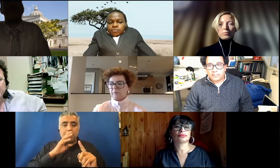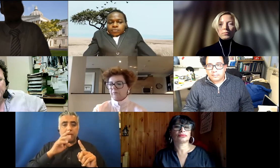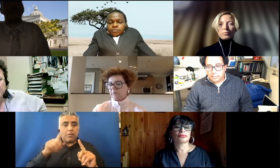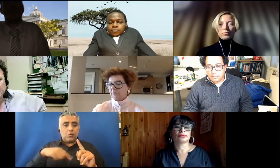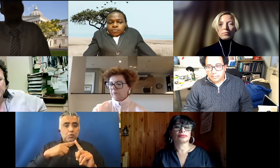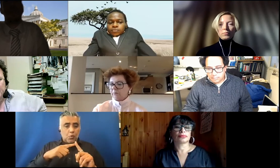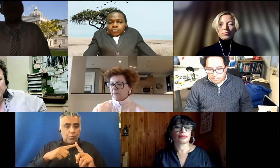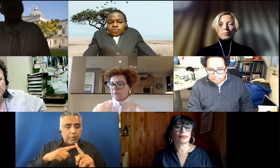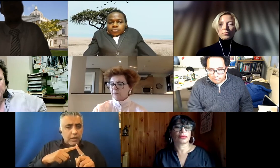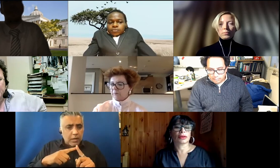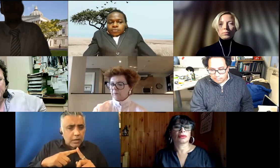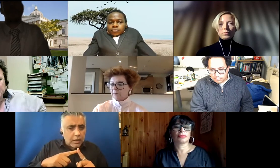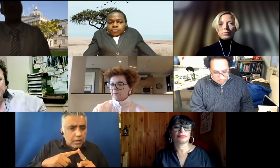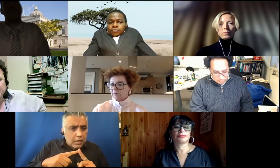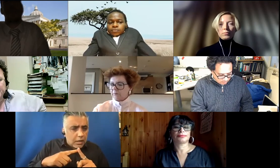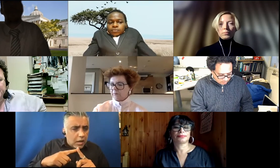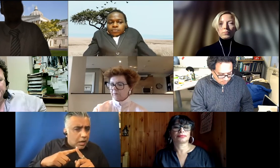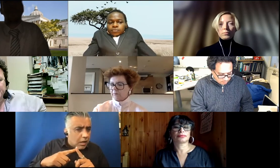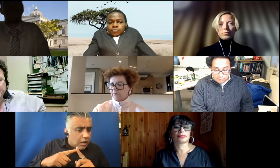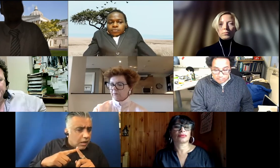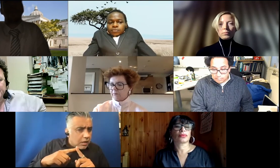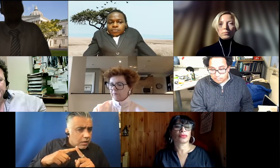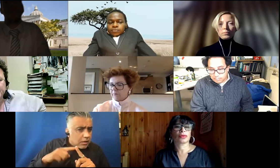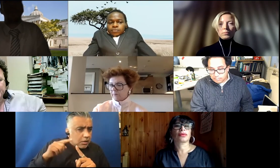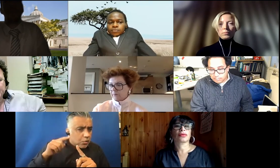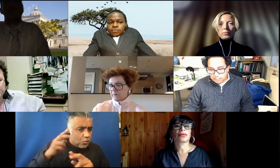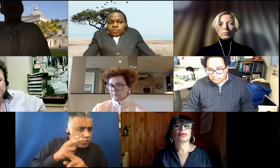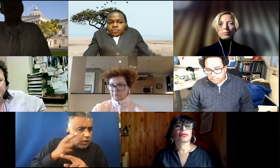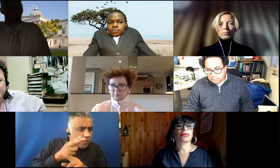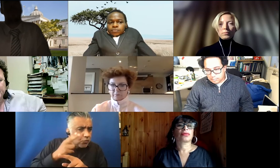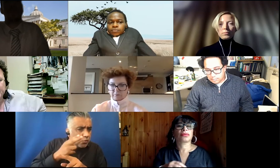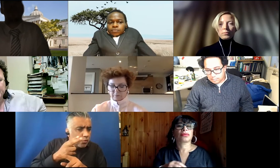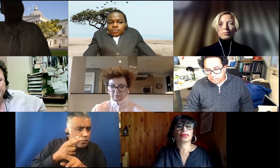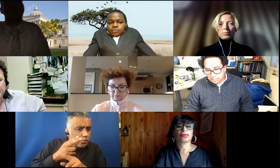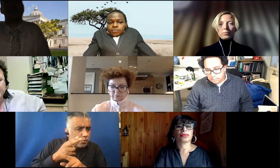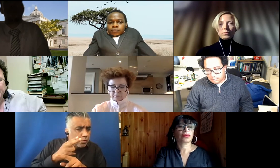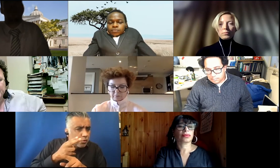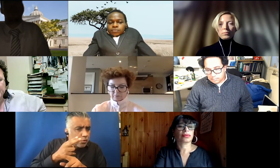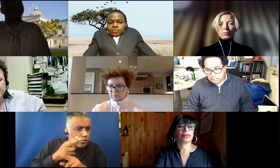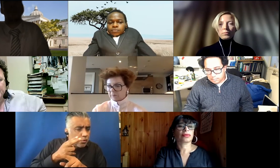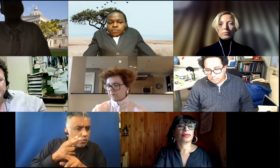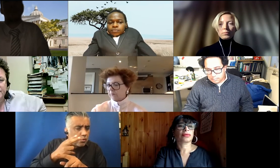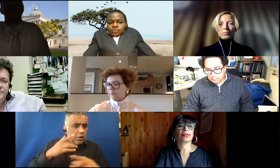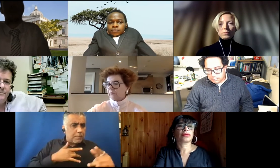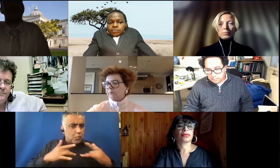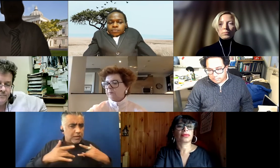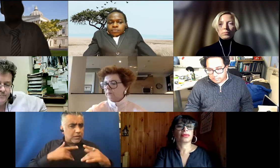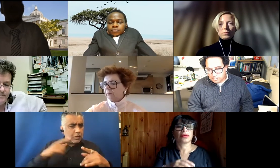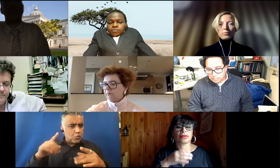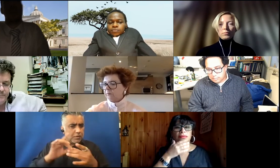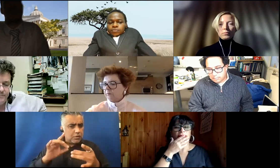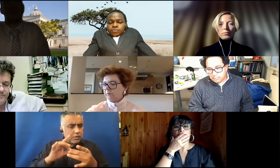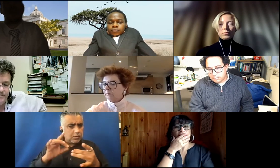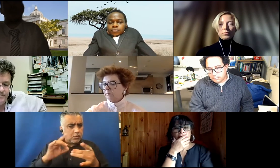the EDF in general. Do you think these some of the concerns that you mentioned